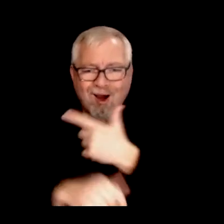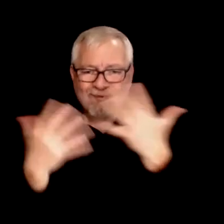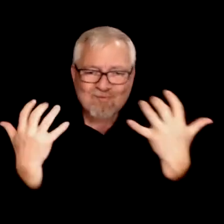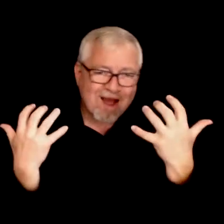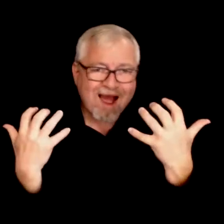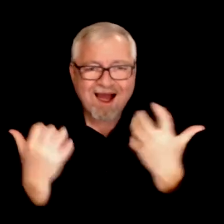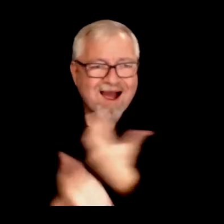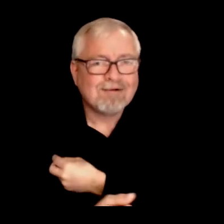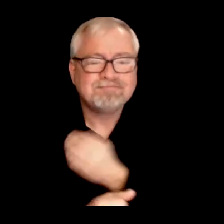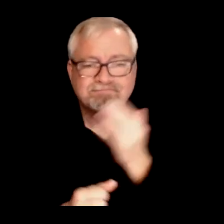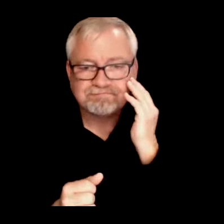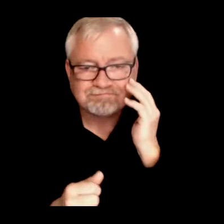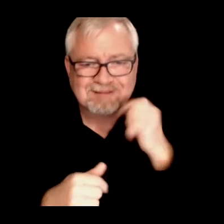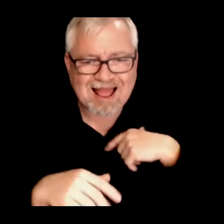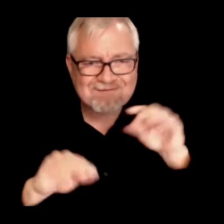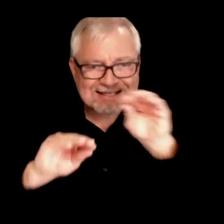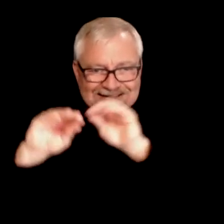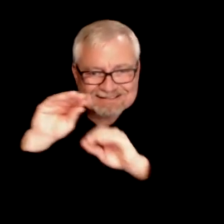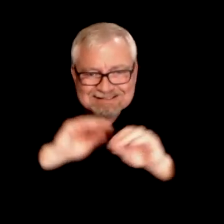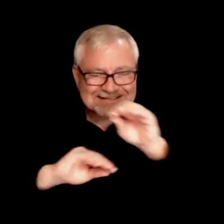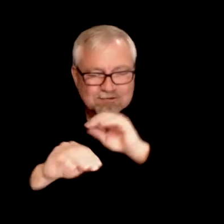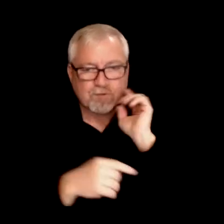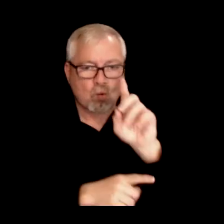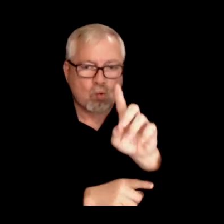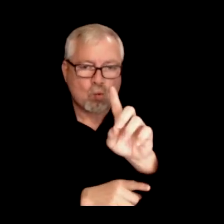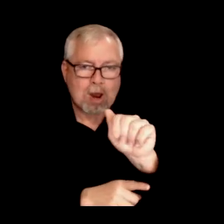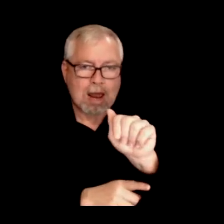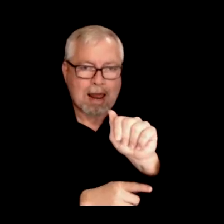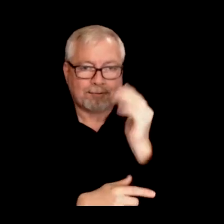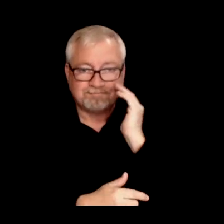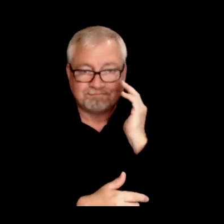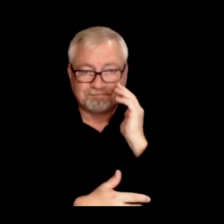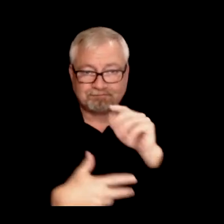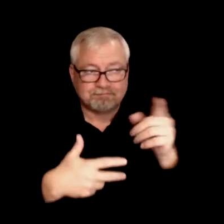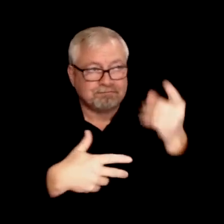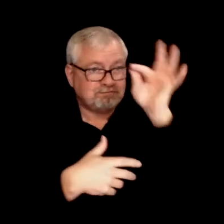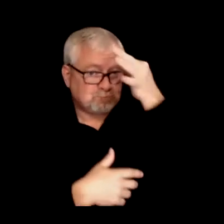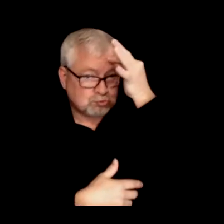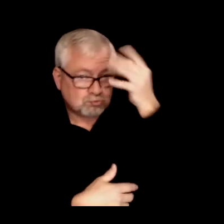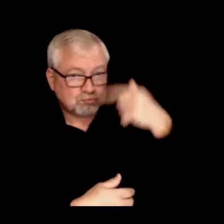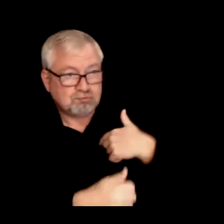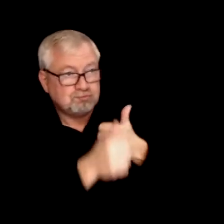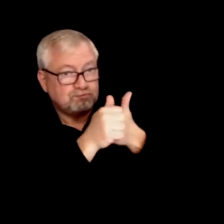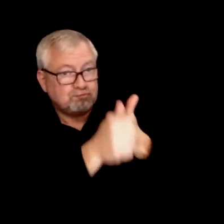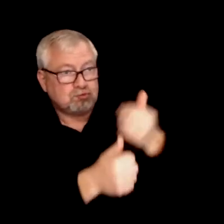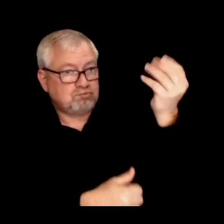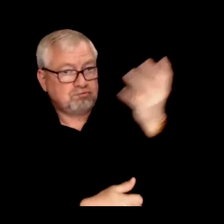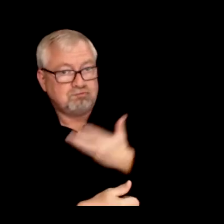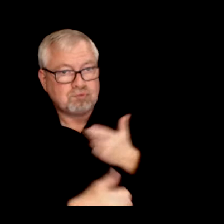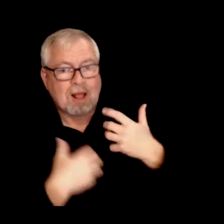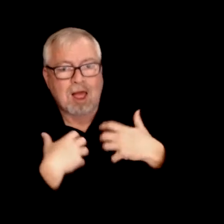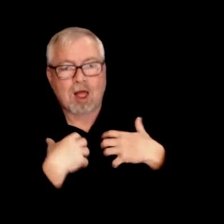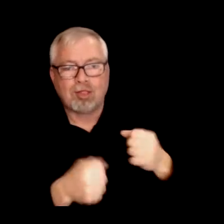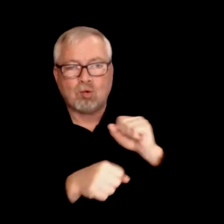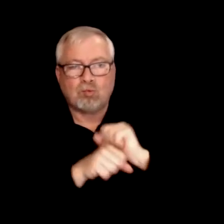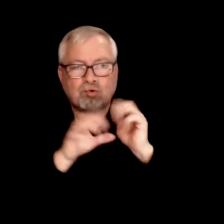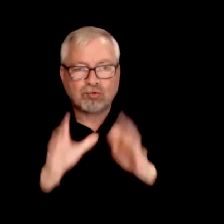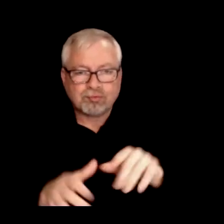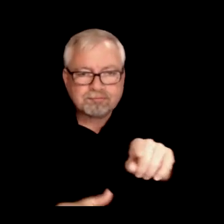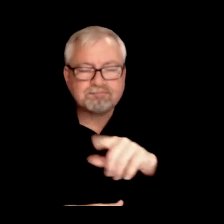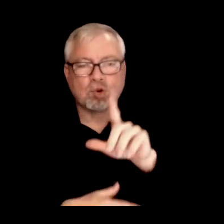1A groups as recommended at the federal level. Those are the healthcare workers and long-term care